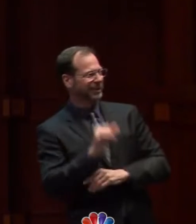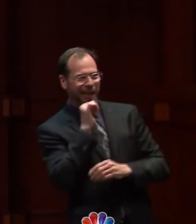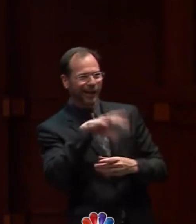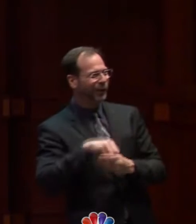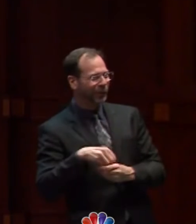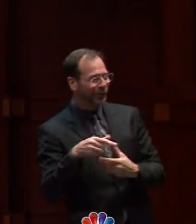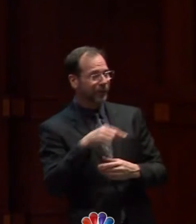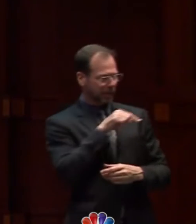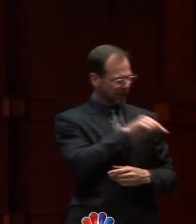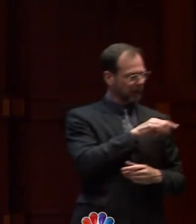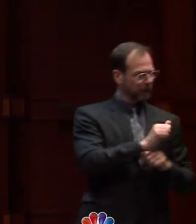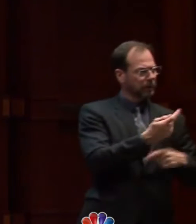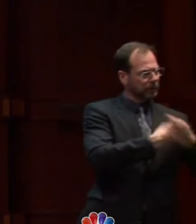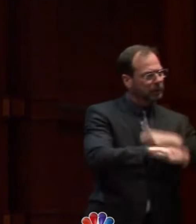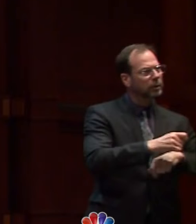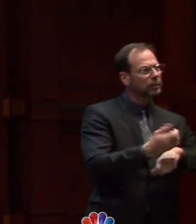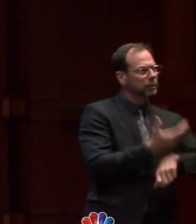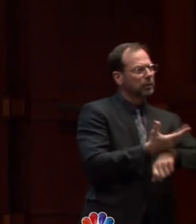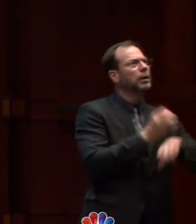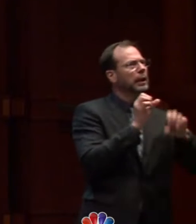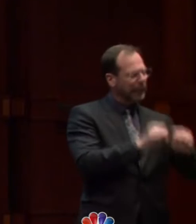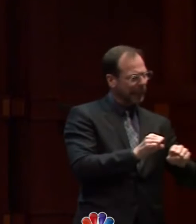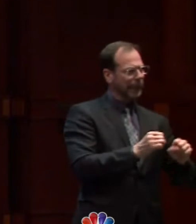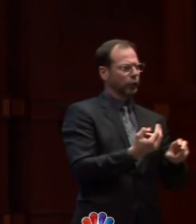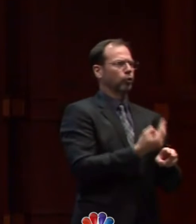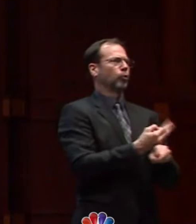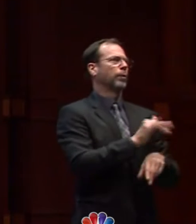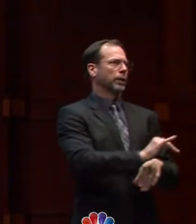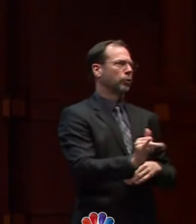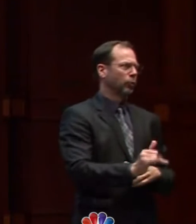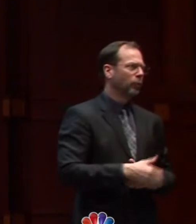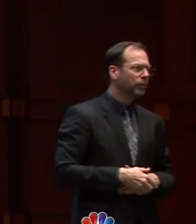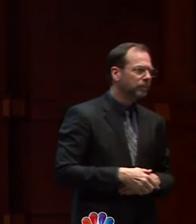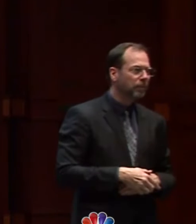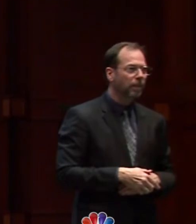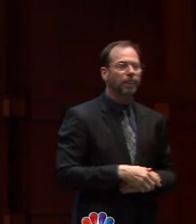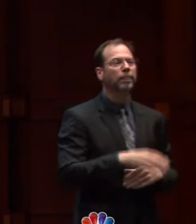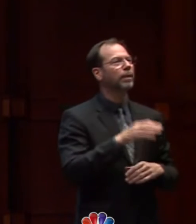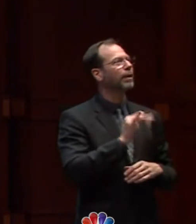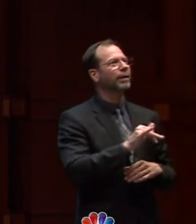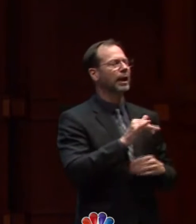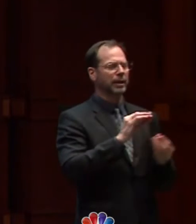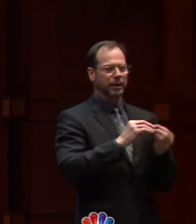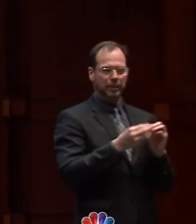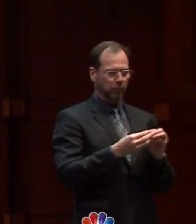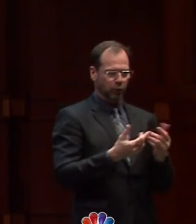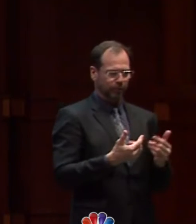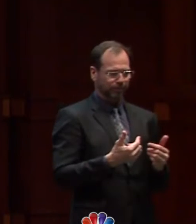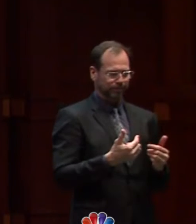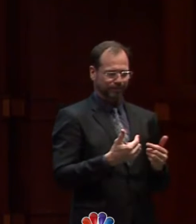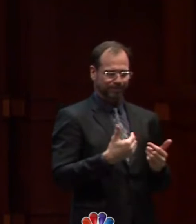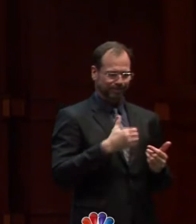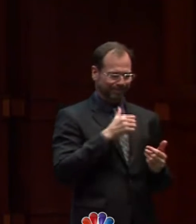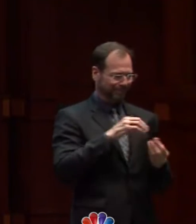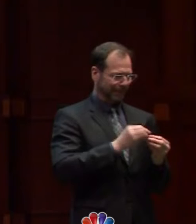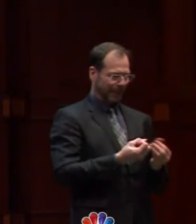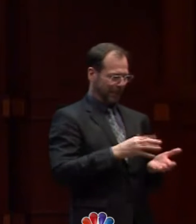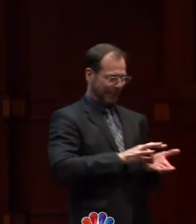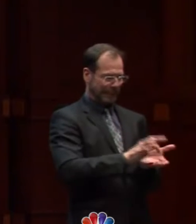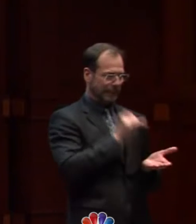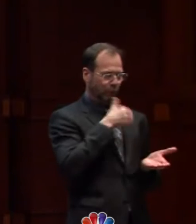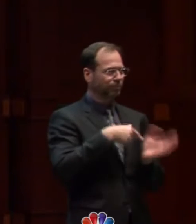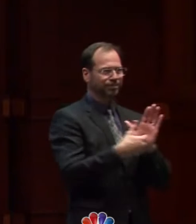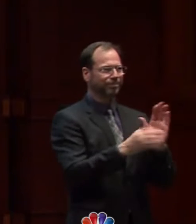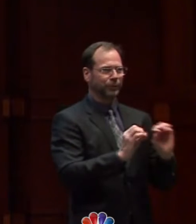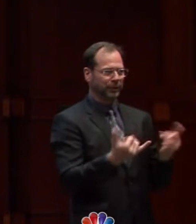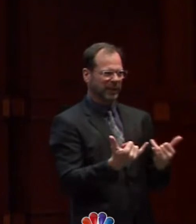And so those can be turned into capability also. That's not a number that I have right here at hand with me,